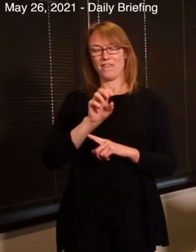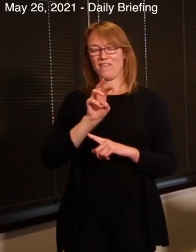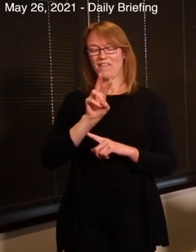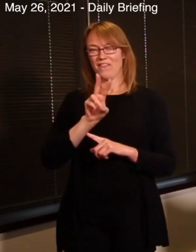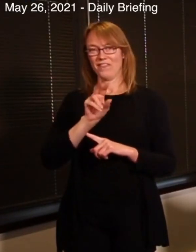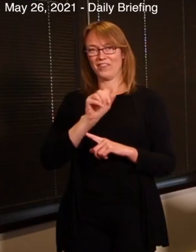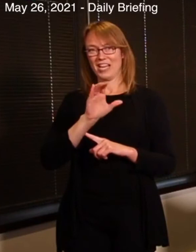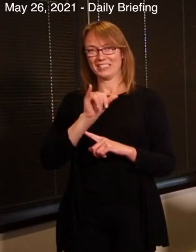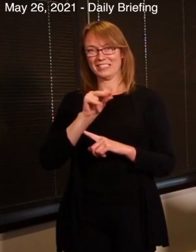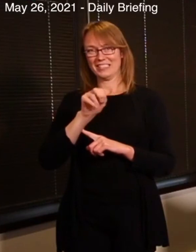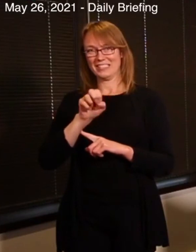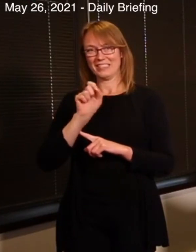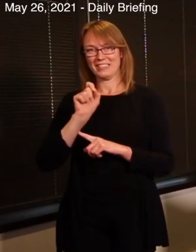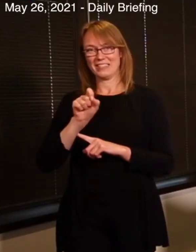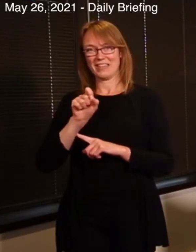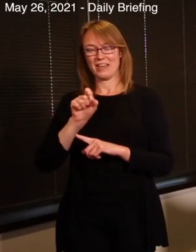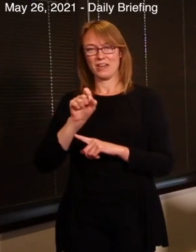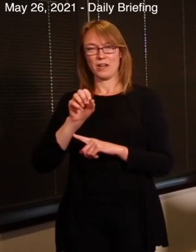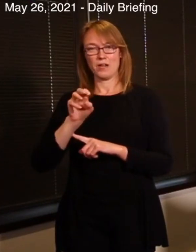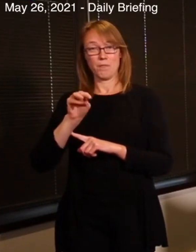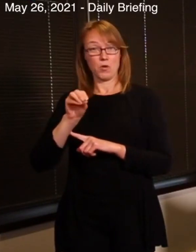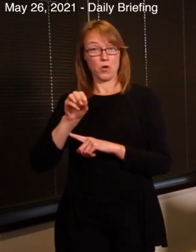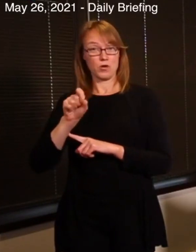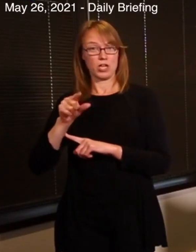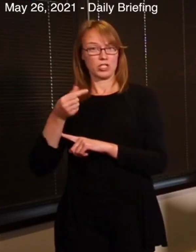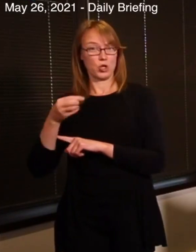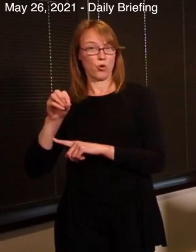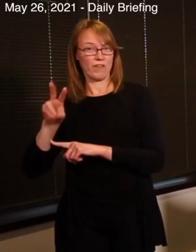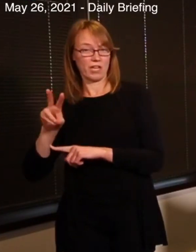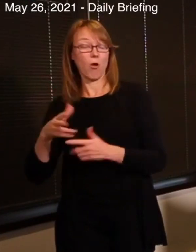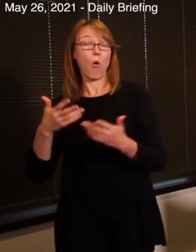covidvaccine.mo.gov, and through the Vaccine Finder at